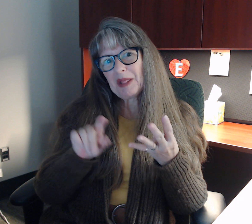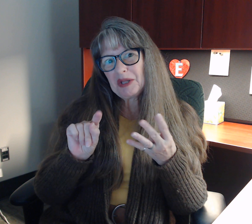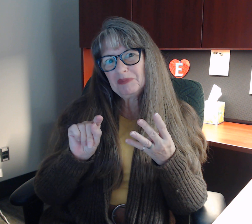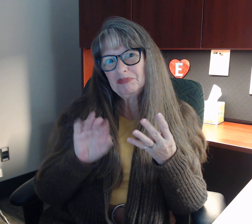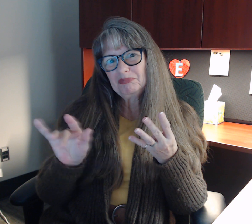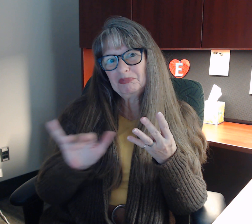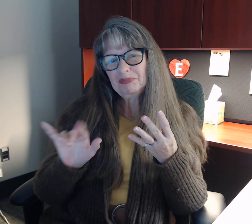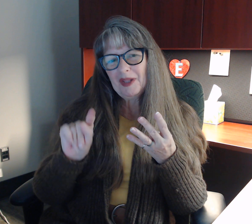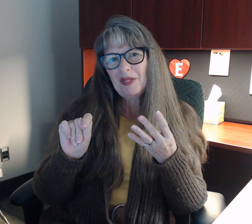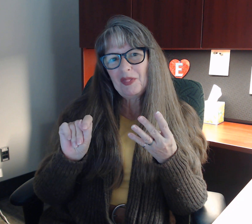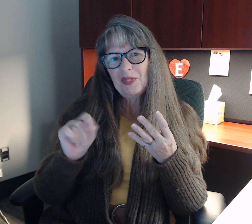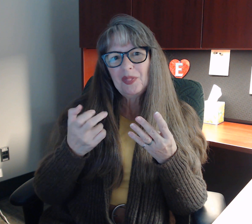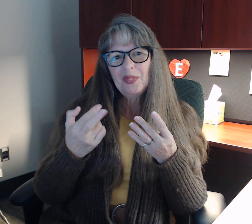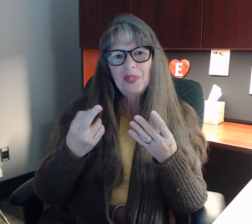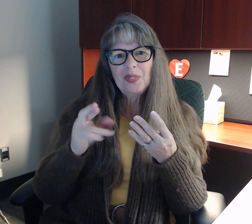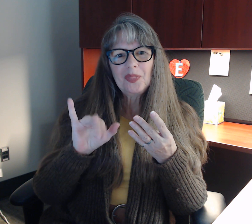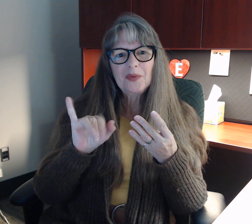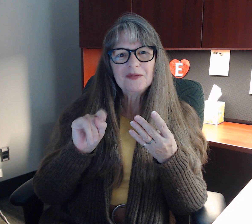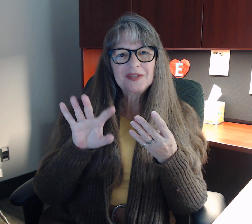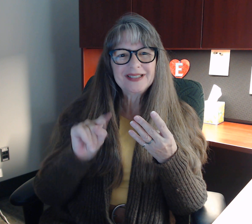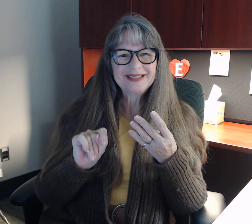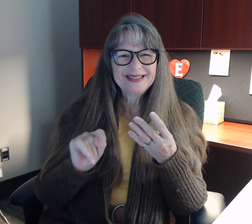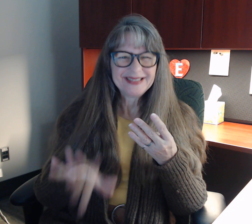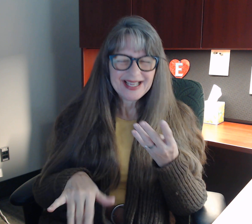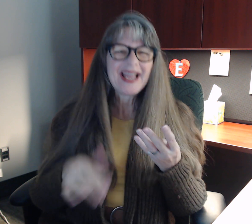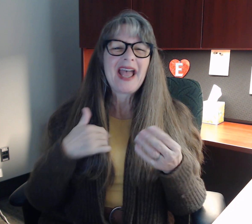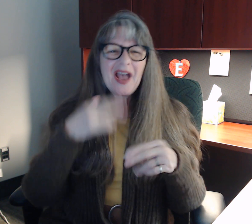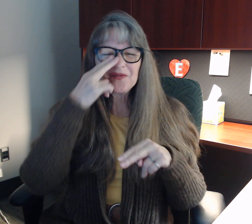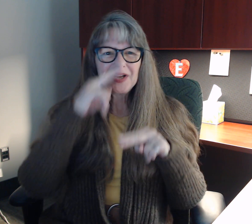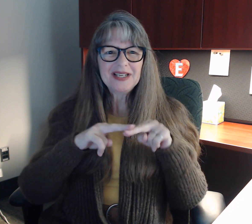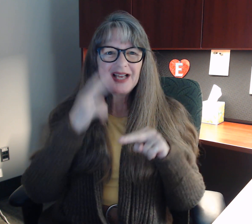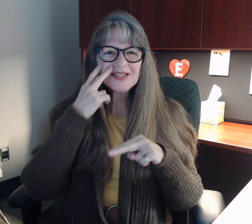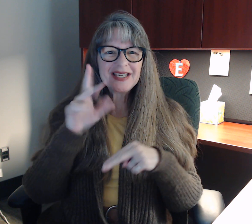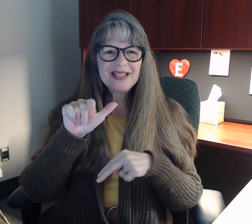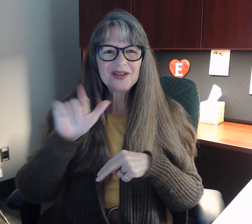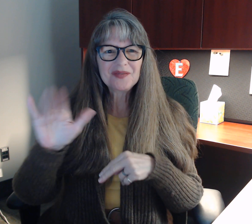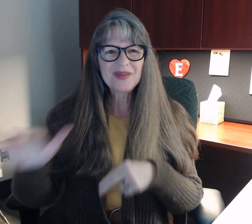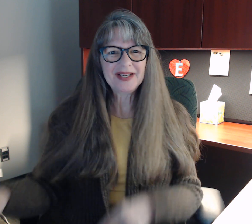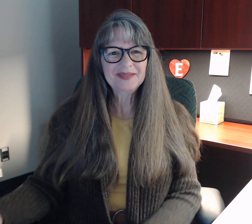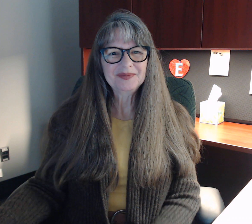it thrift. Have fun. I'll see you later. Bye.